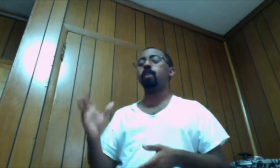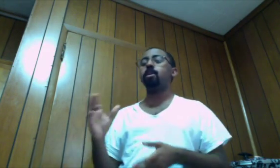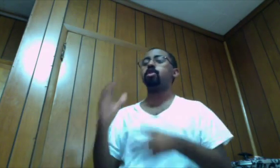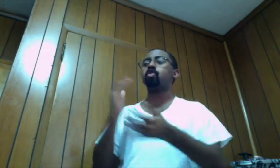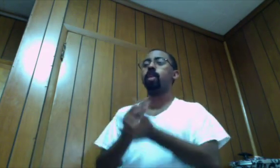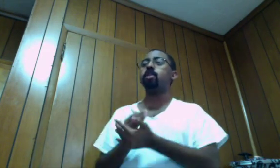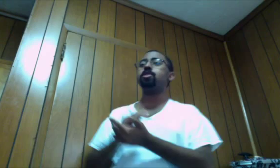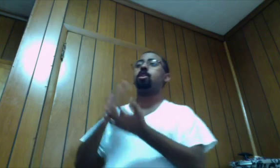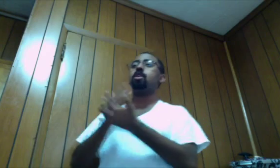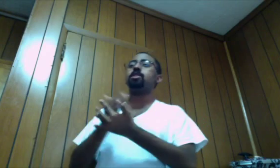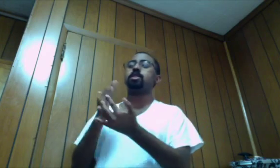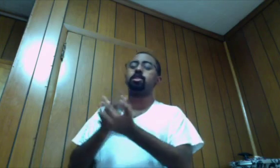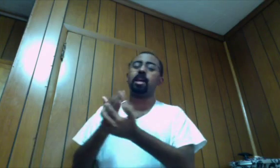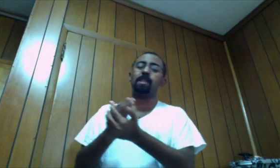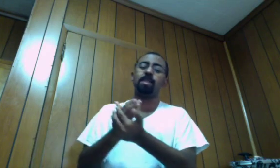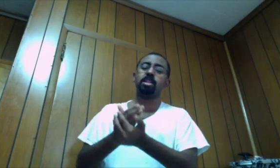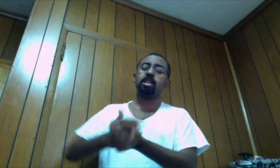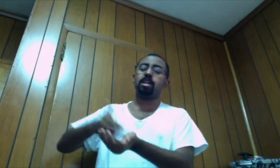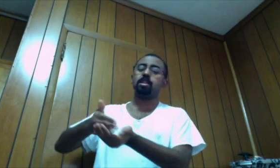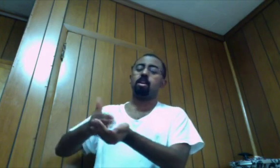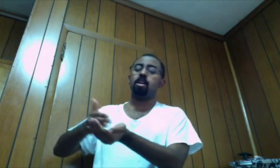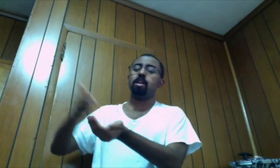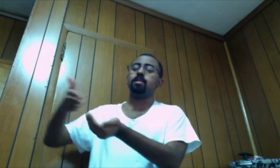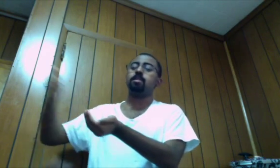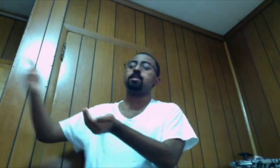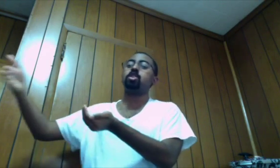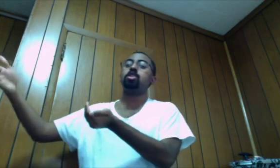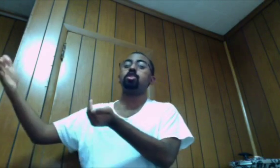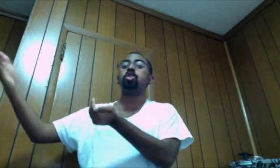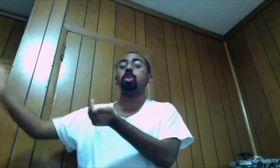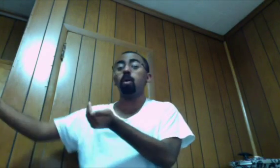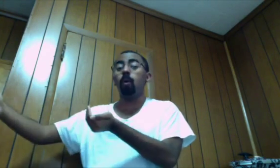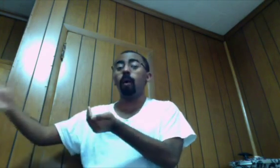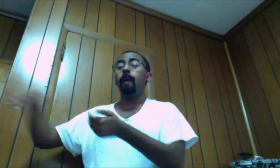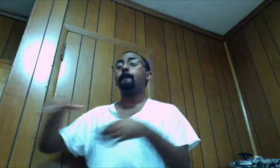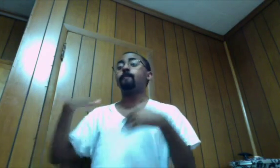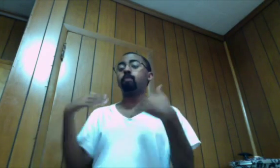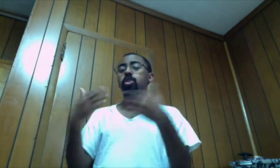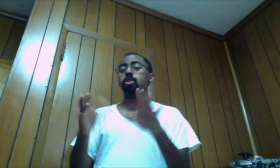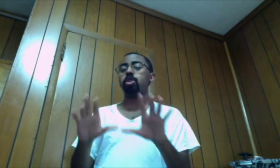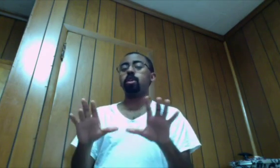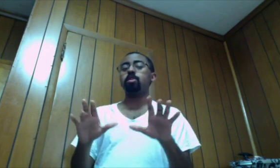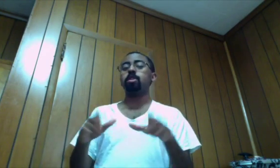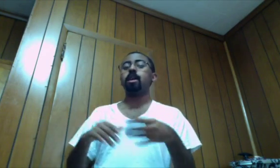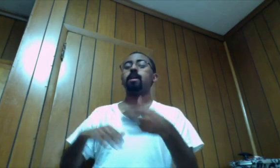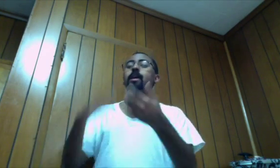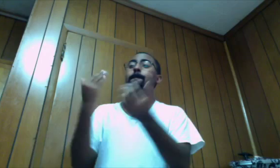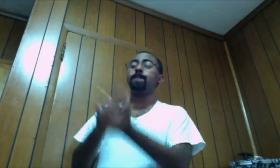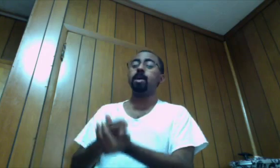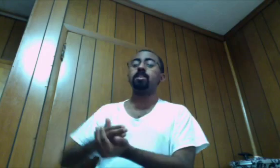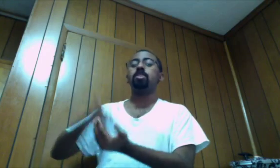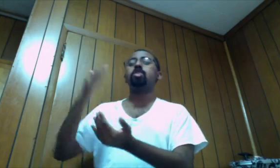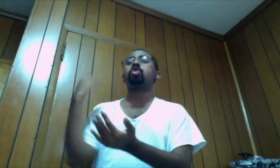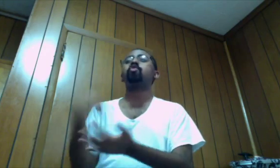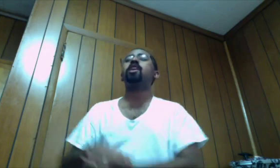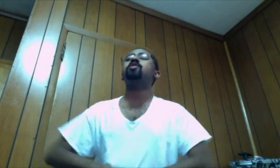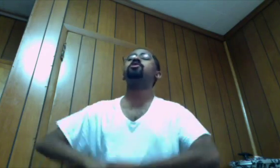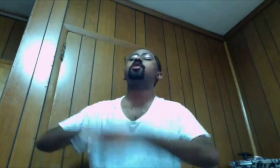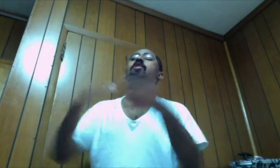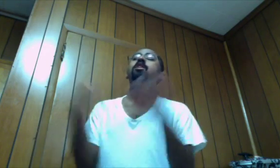The trailers aren't as good animation as they are in the show, which you should understand. But the trailers are